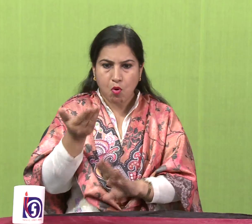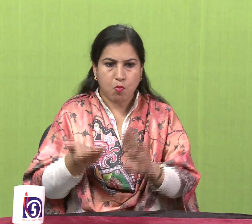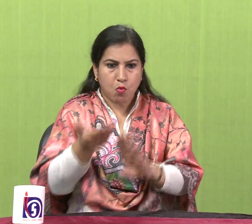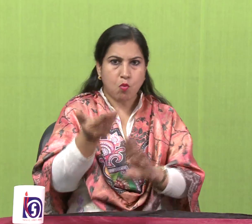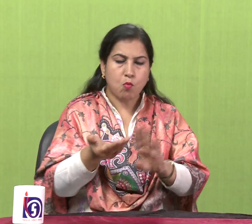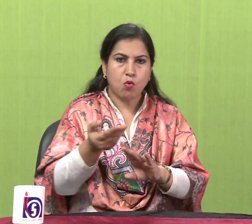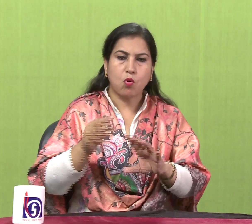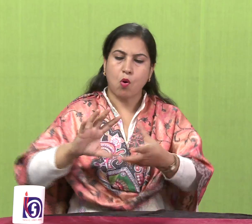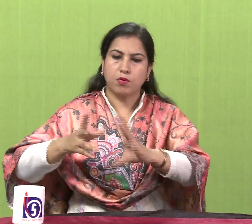In this way,